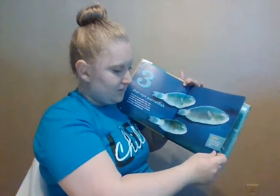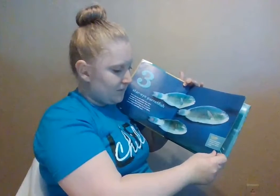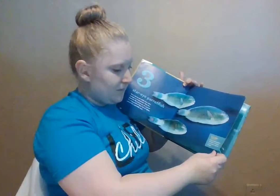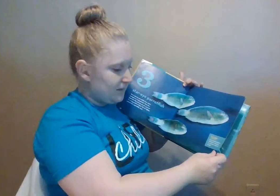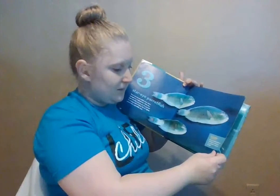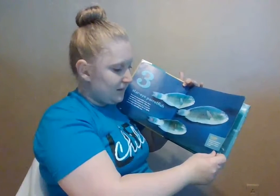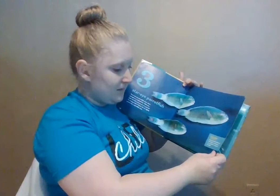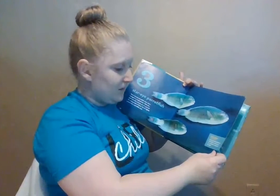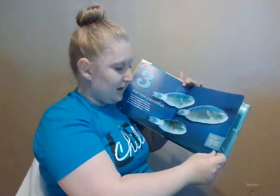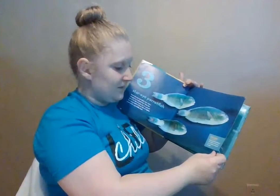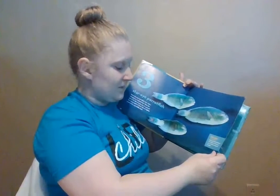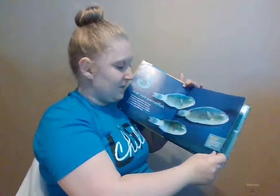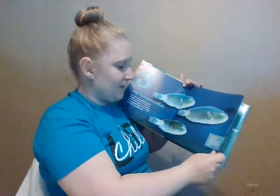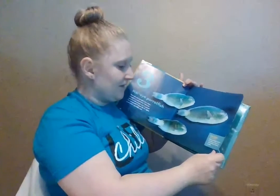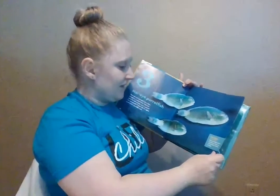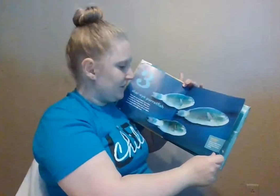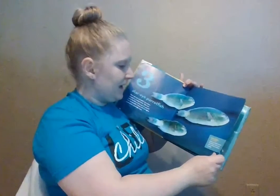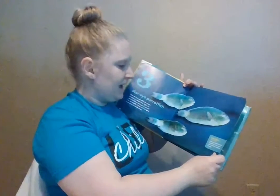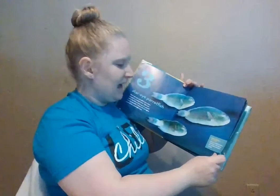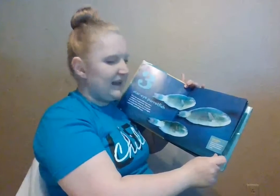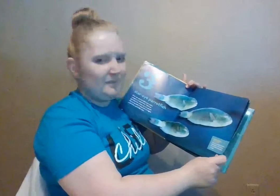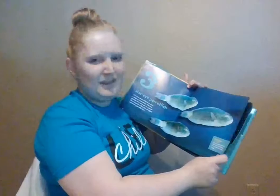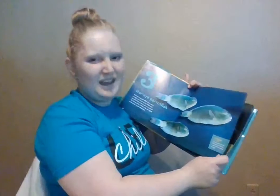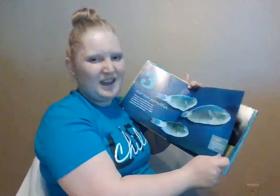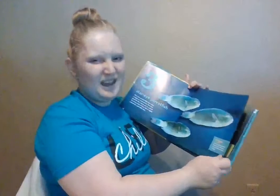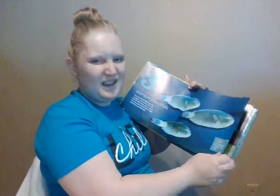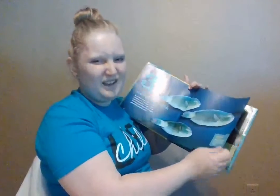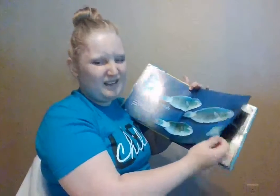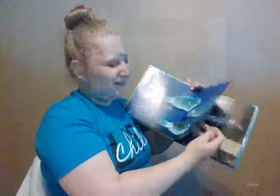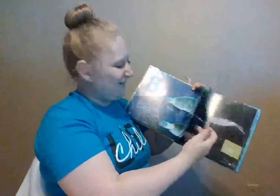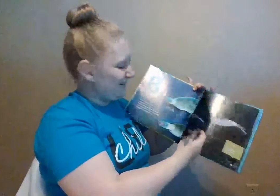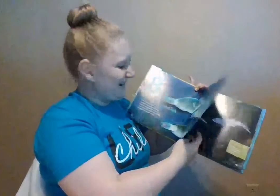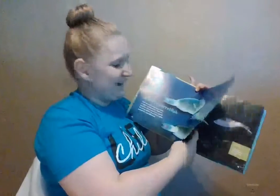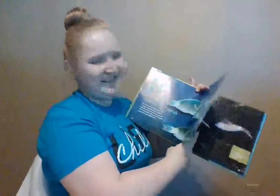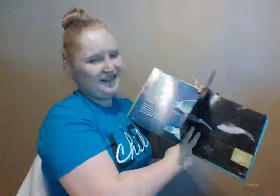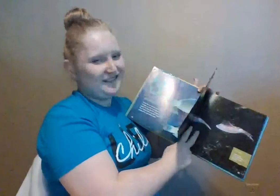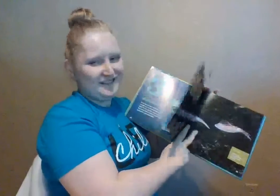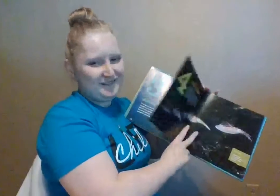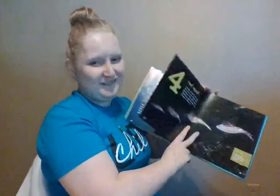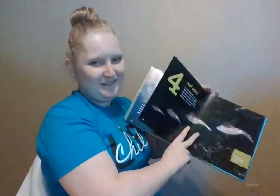with gooey mucus before sleeping at night? Ew, that sounds gross.